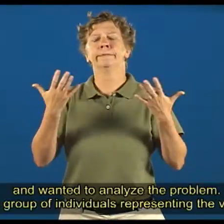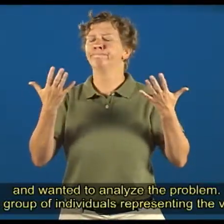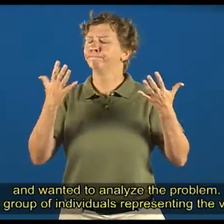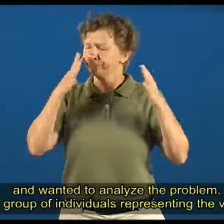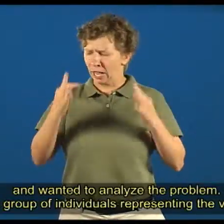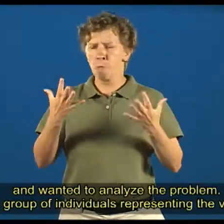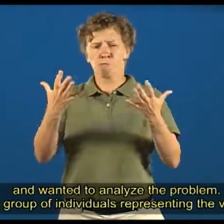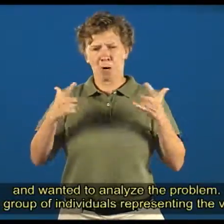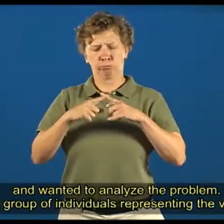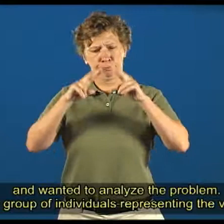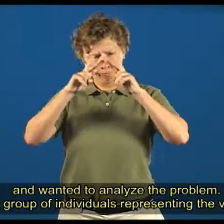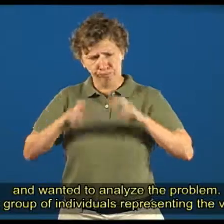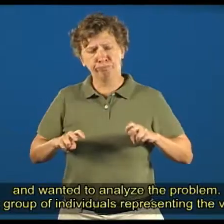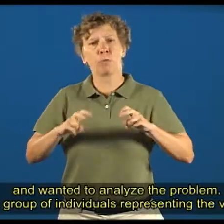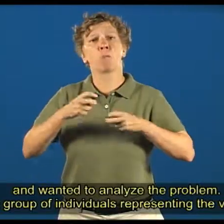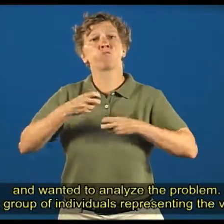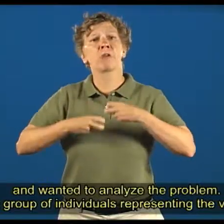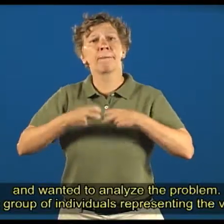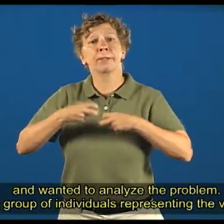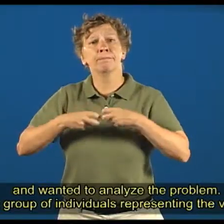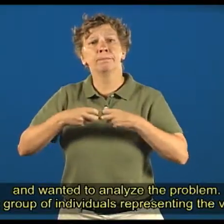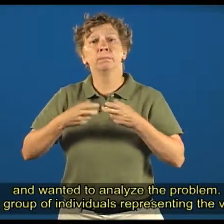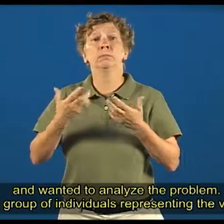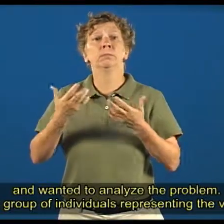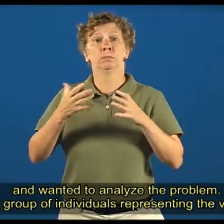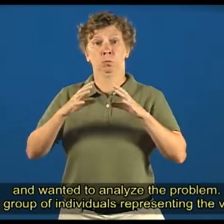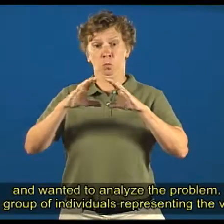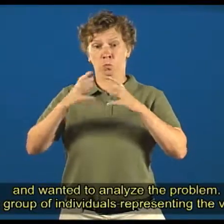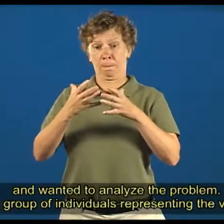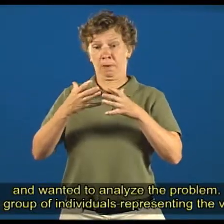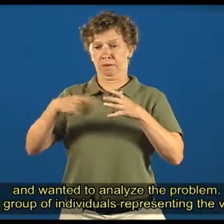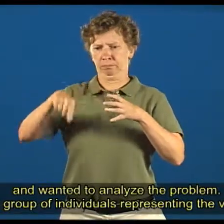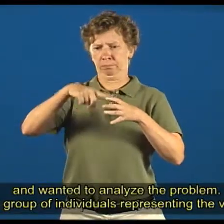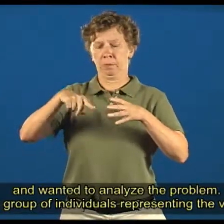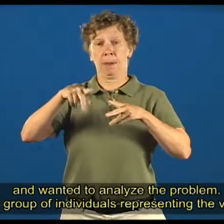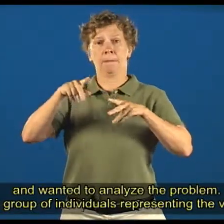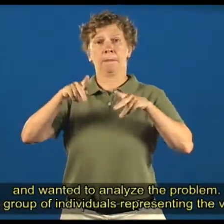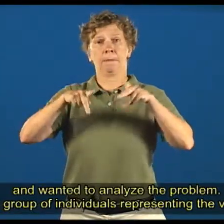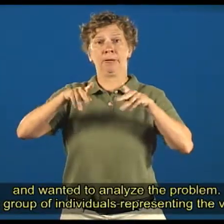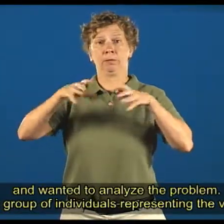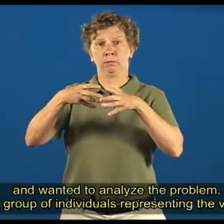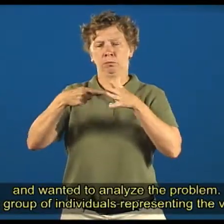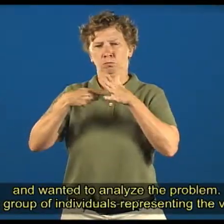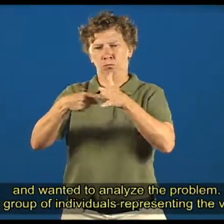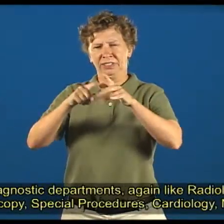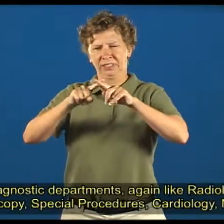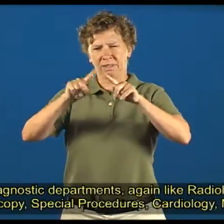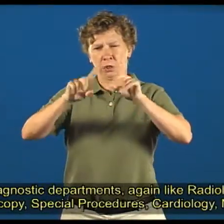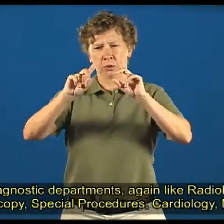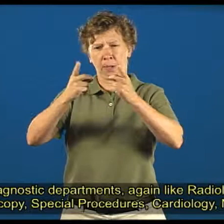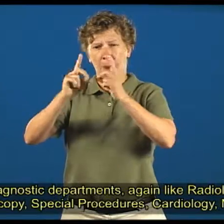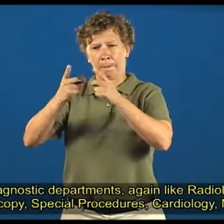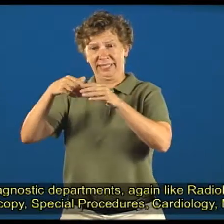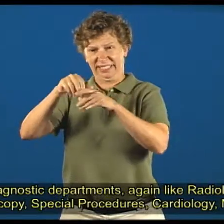and wanted to analyze the problem. So a group of individuals representing the various diagnostic